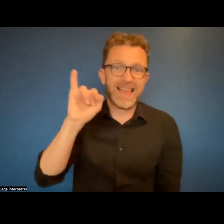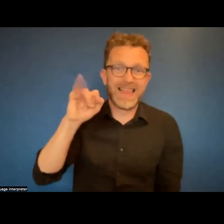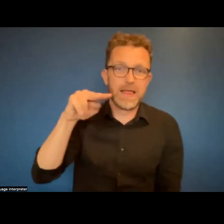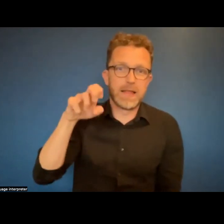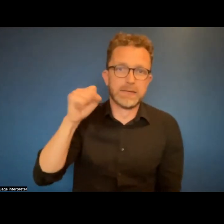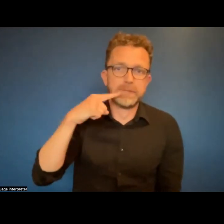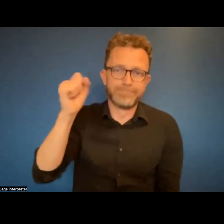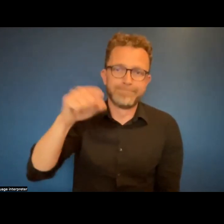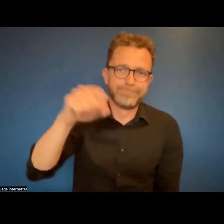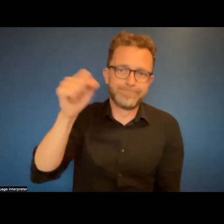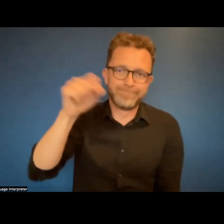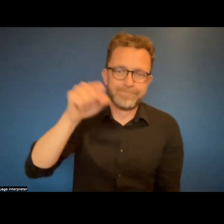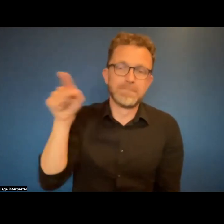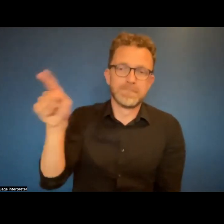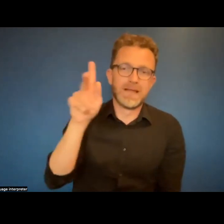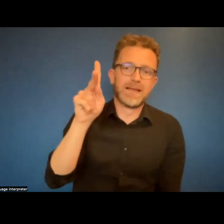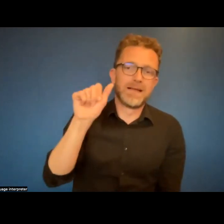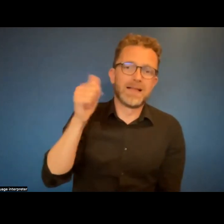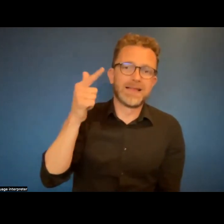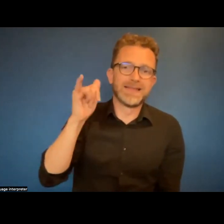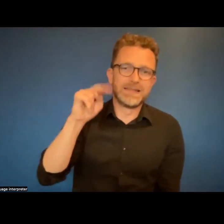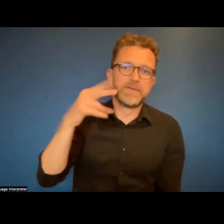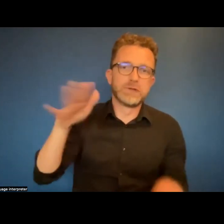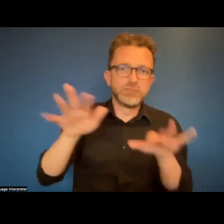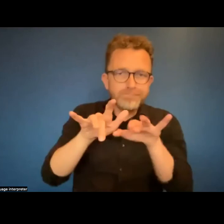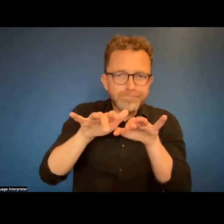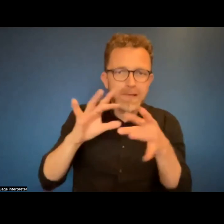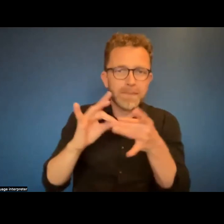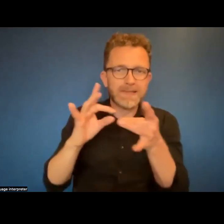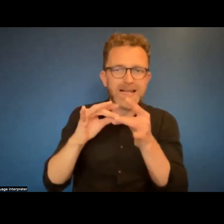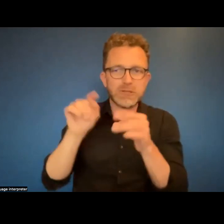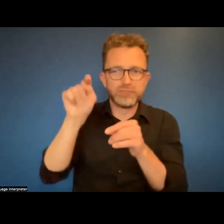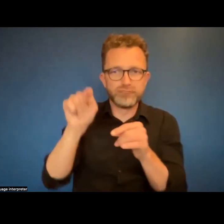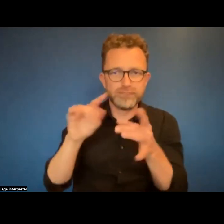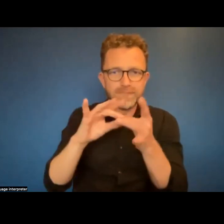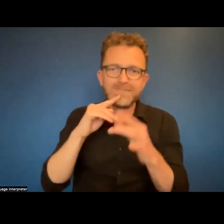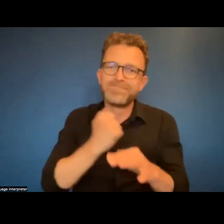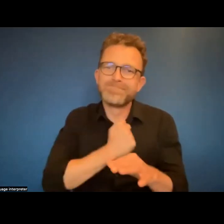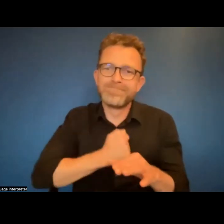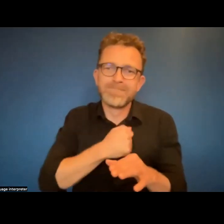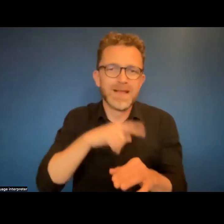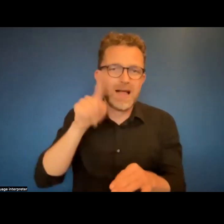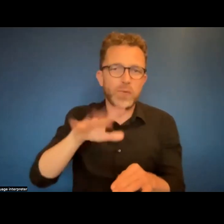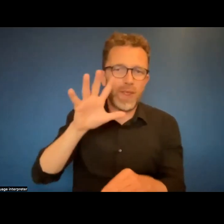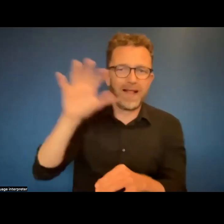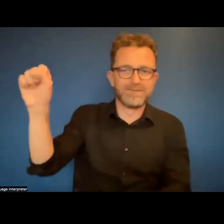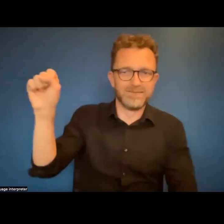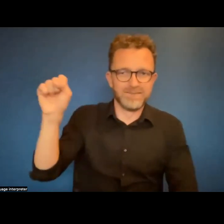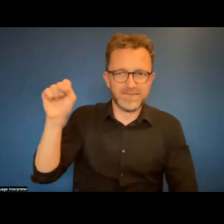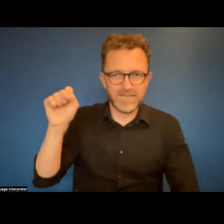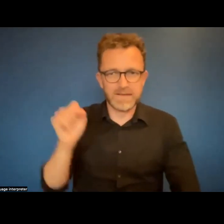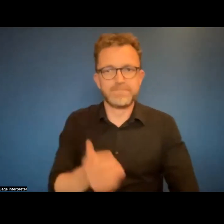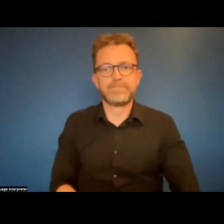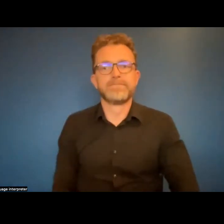said that the EU funding is not going into institutions when there are